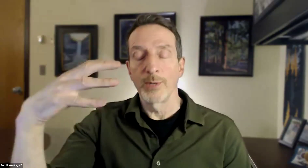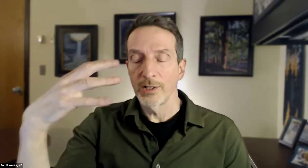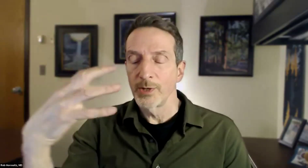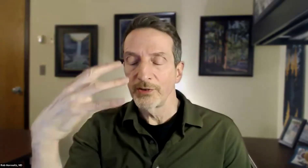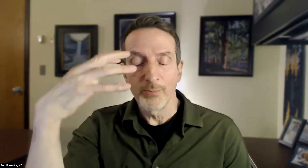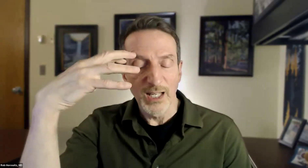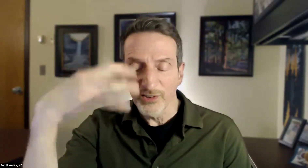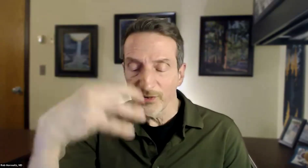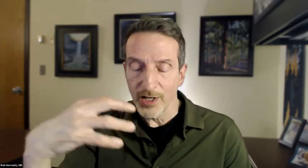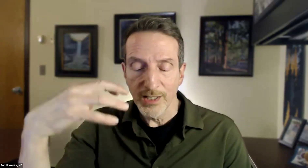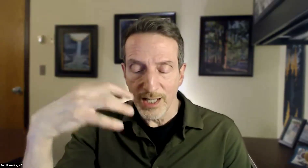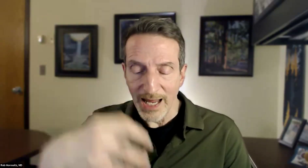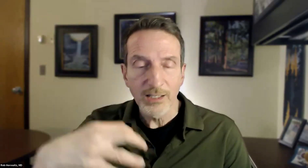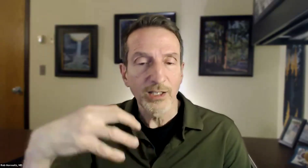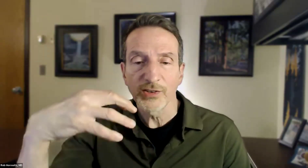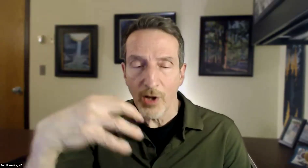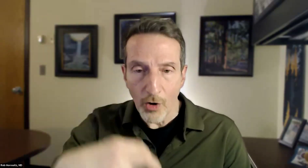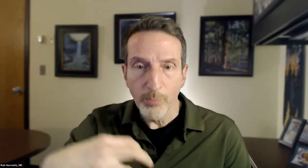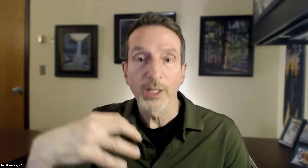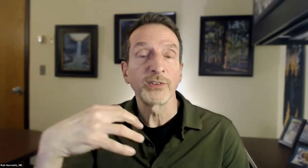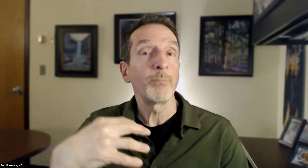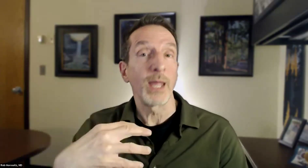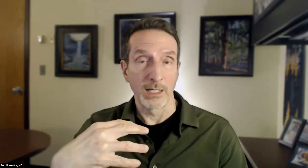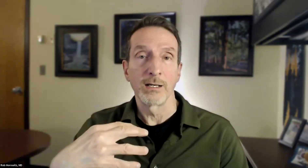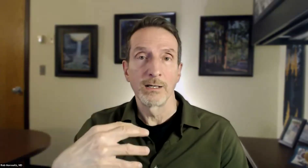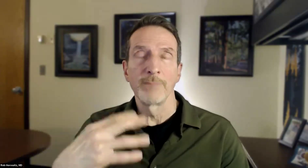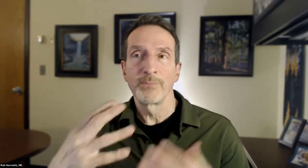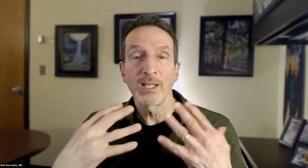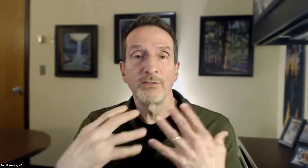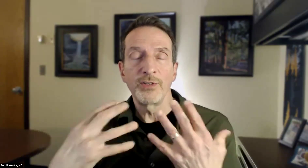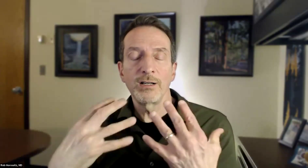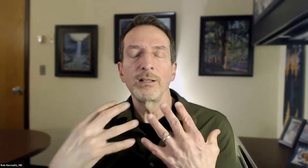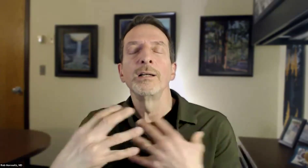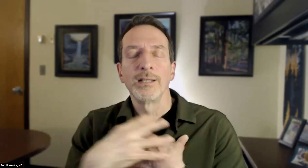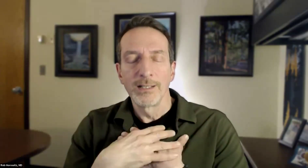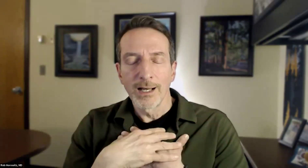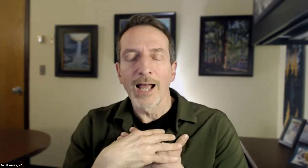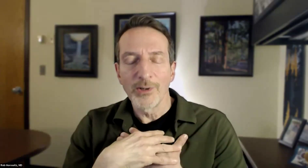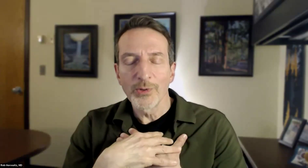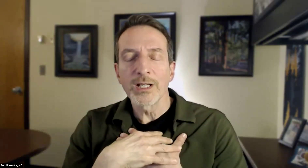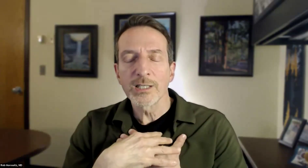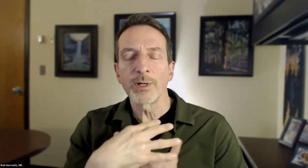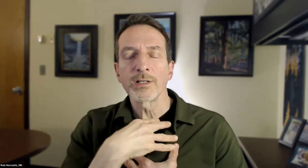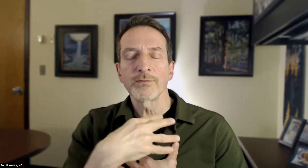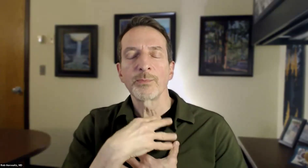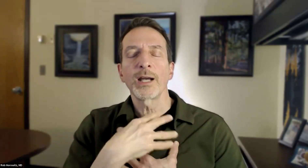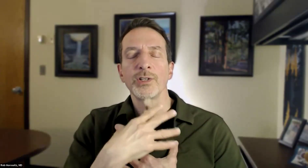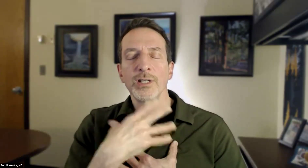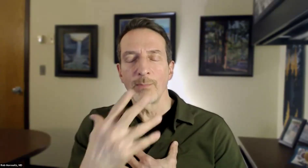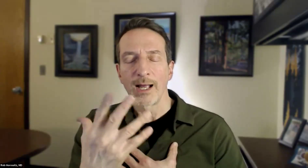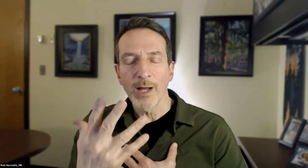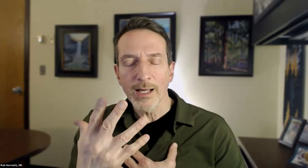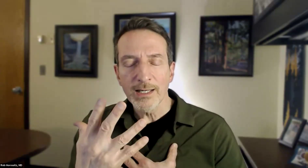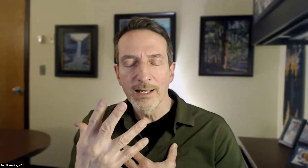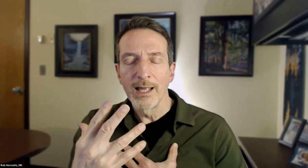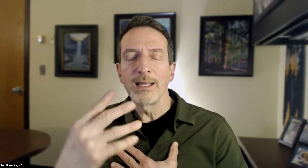if you're familiar with this, of being stuck in an endless, hopeless pit. It can feel, I know the experience of depression